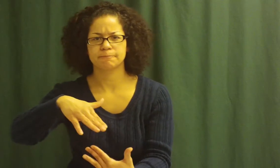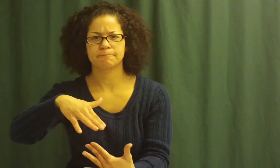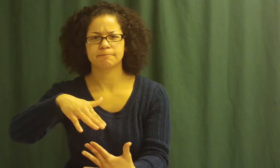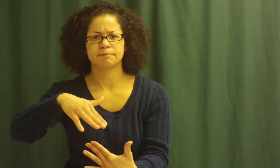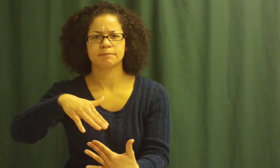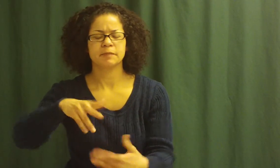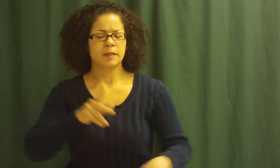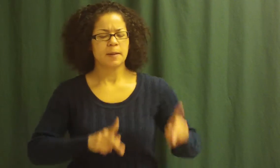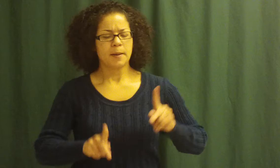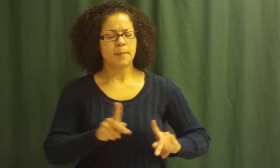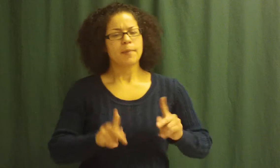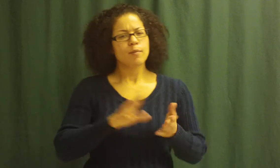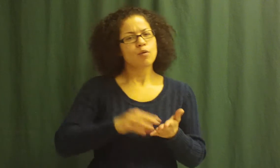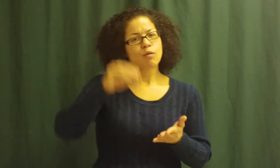such as beliefs,